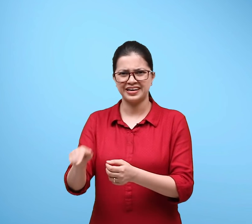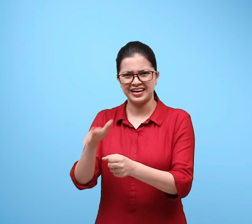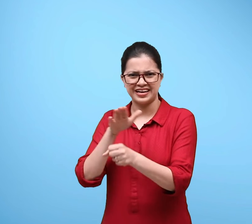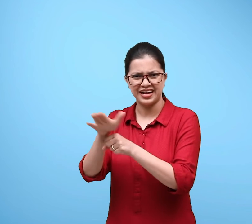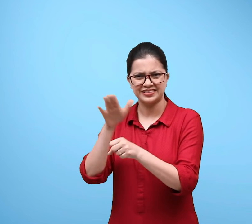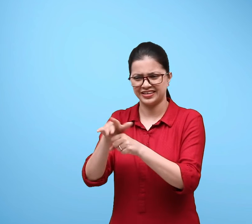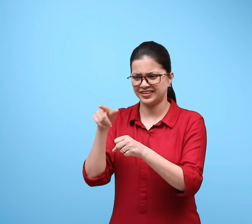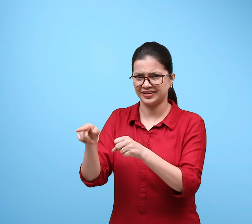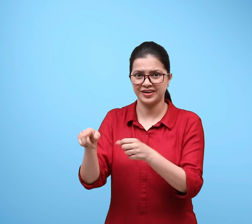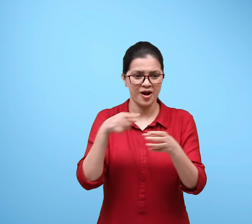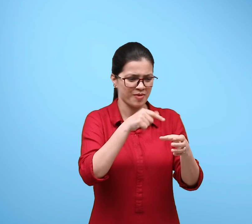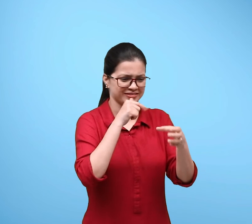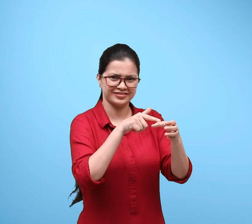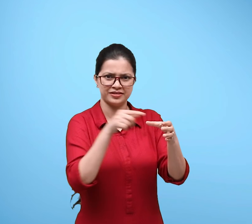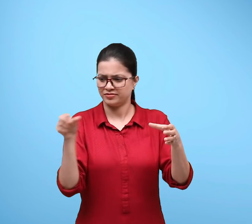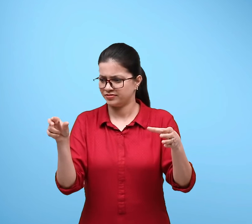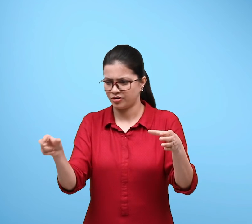A piece of wood floats on water.